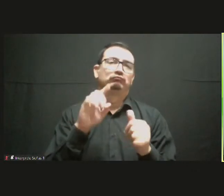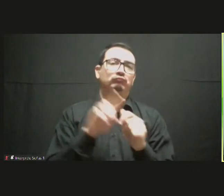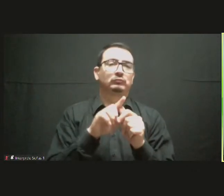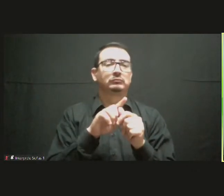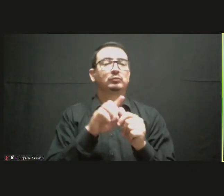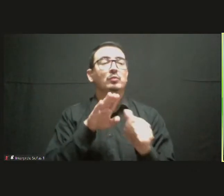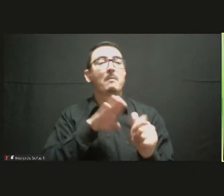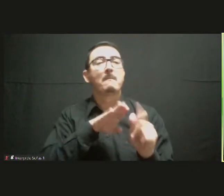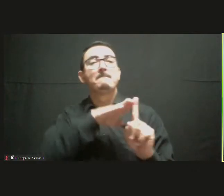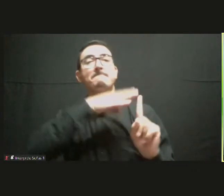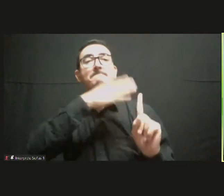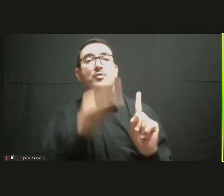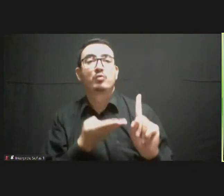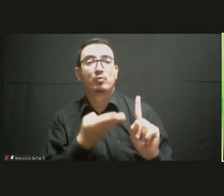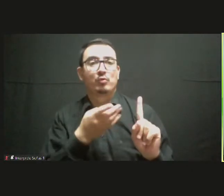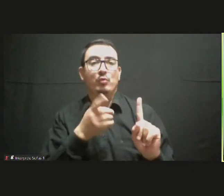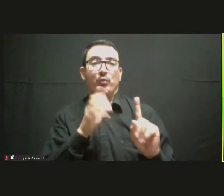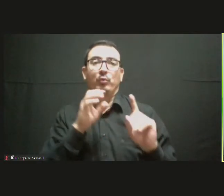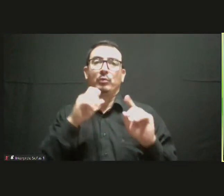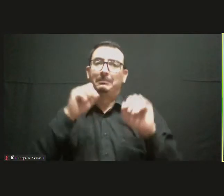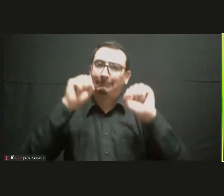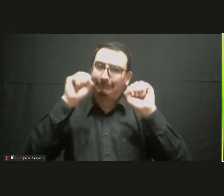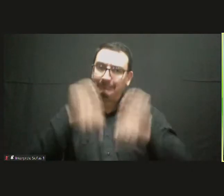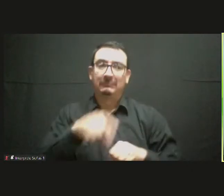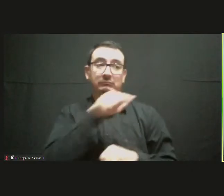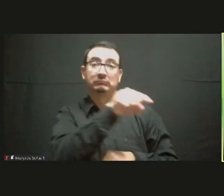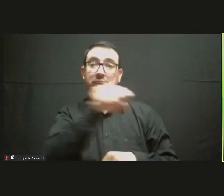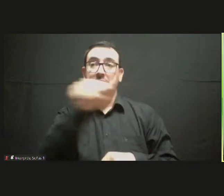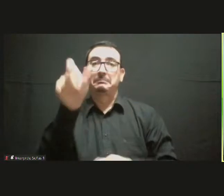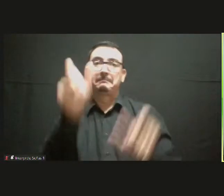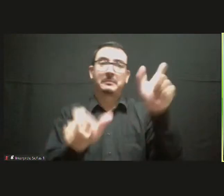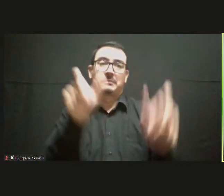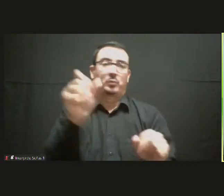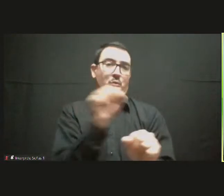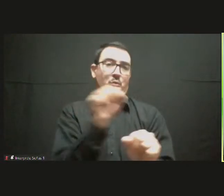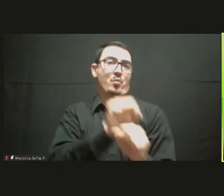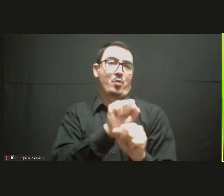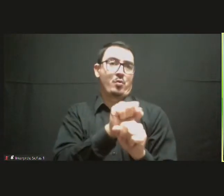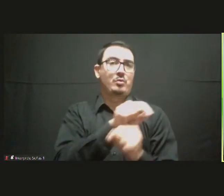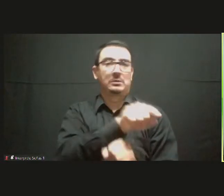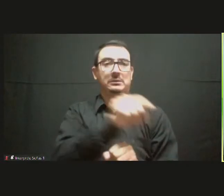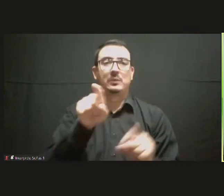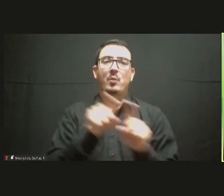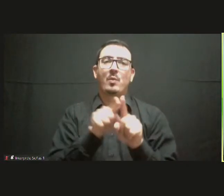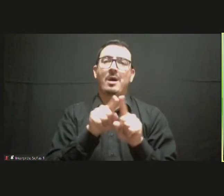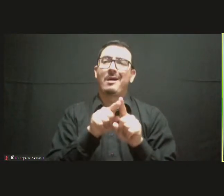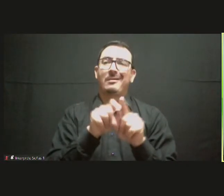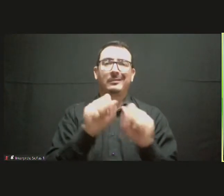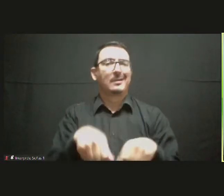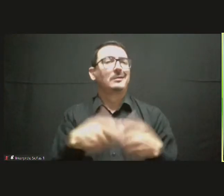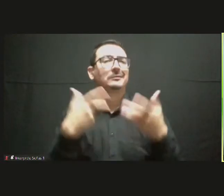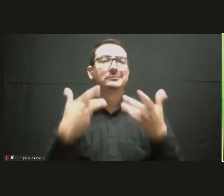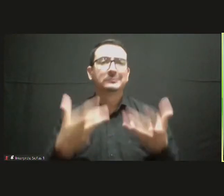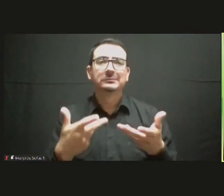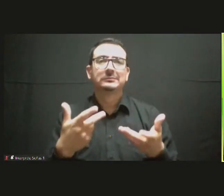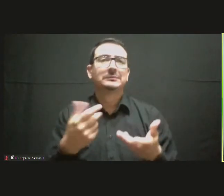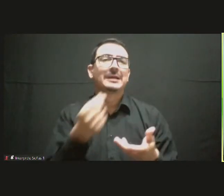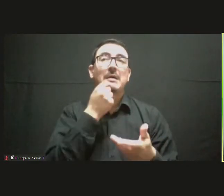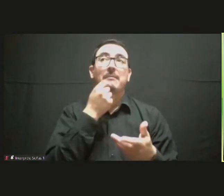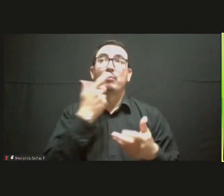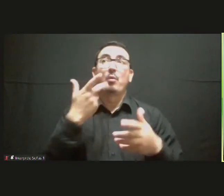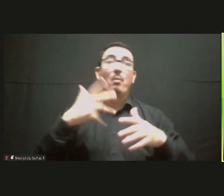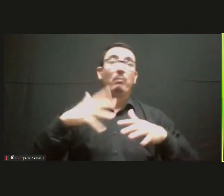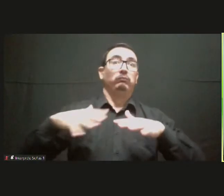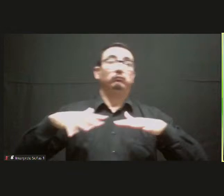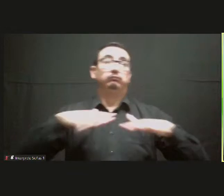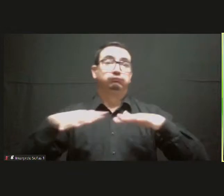disasters, governments, in collaboration with tourism stakeholders locally, nationally, regionally, must also